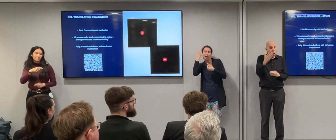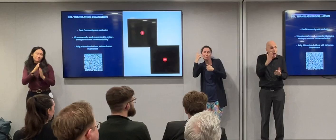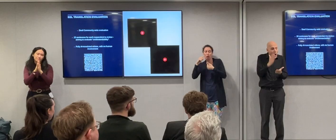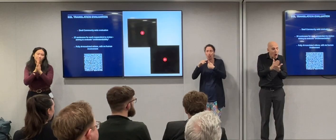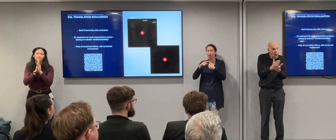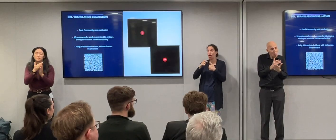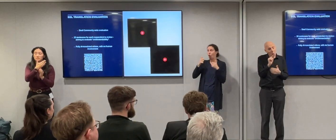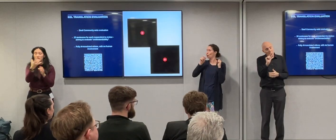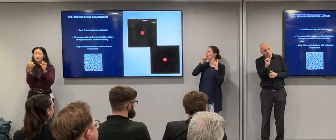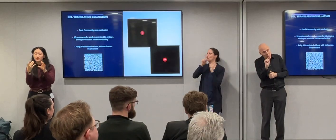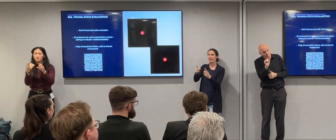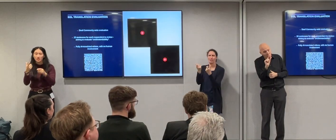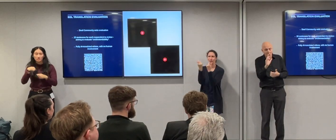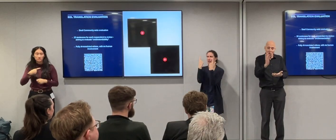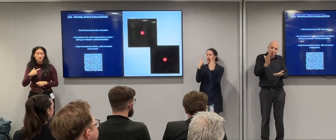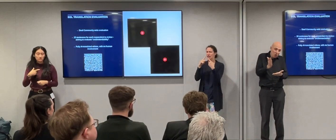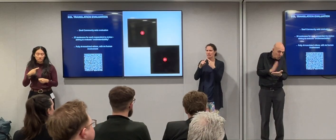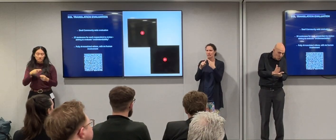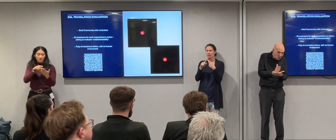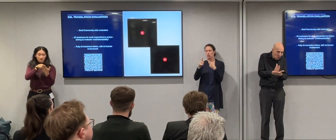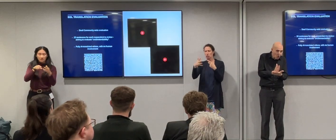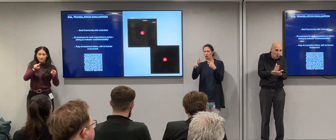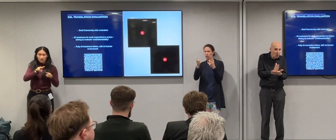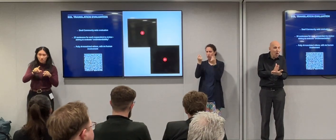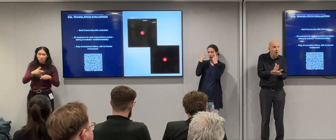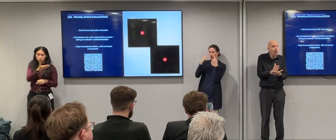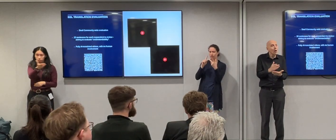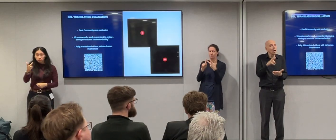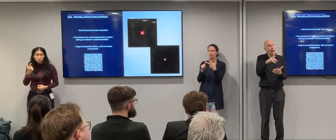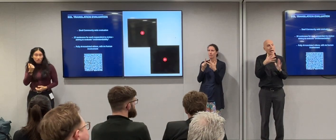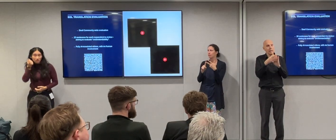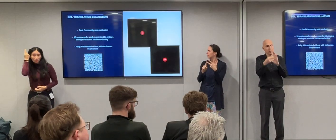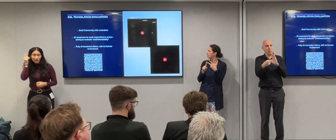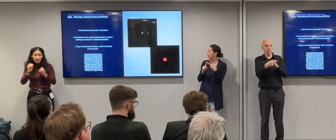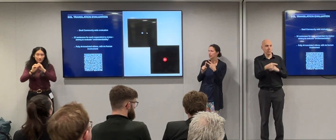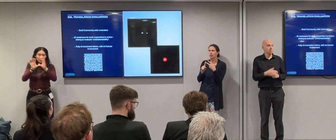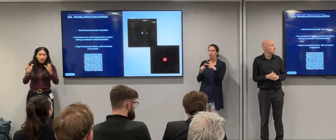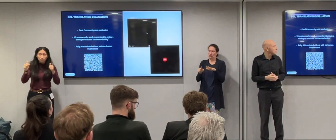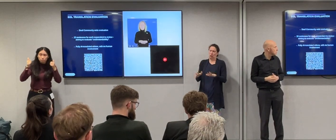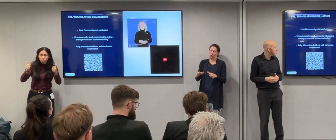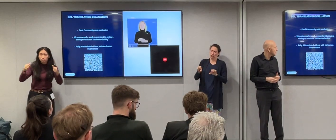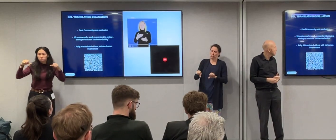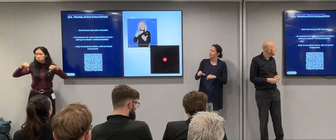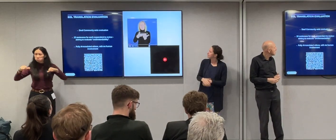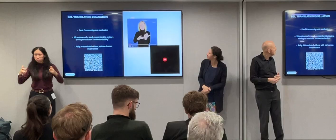it slightly? Is it not sure? And here's some examples of those translations.